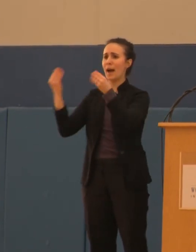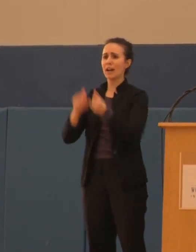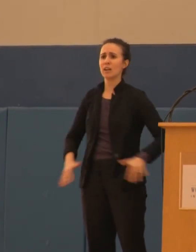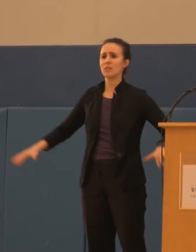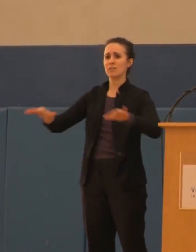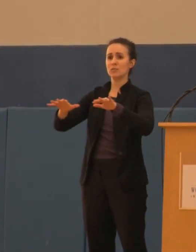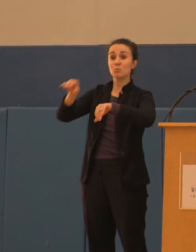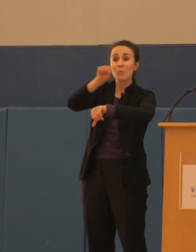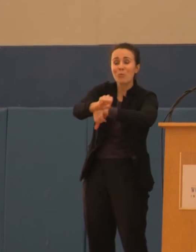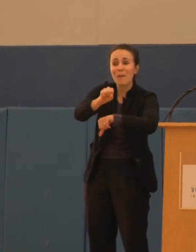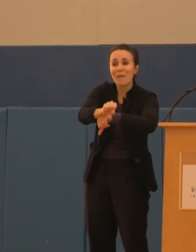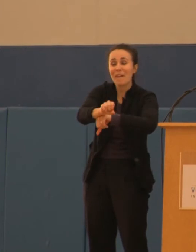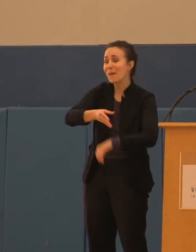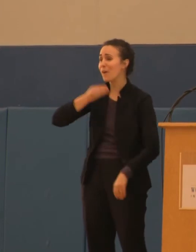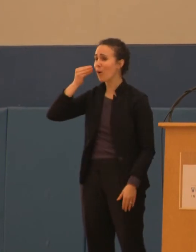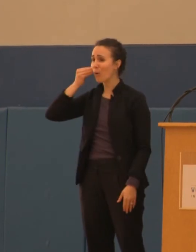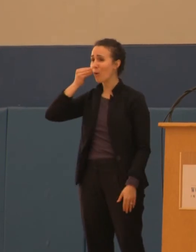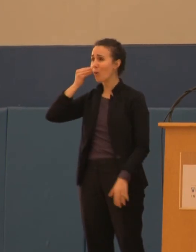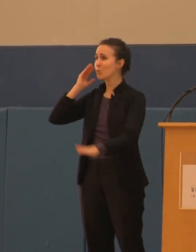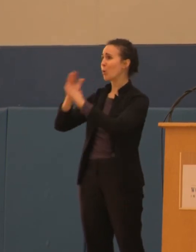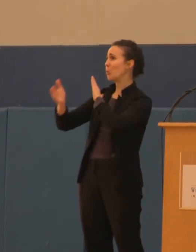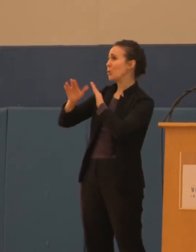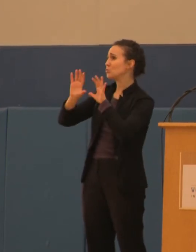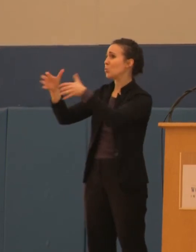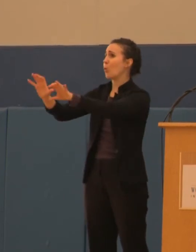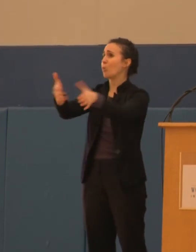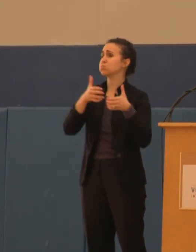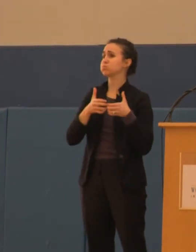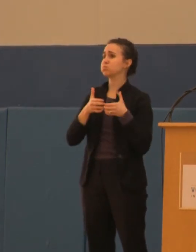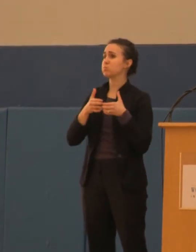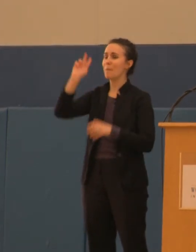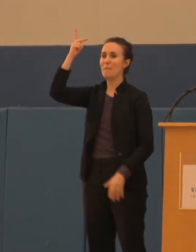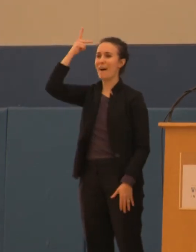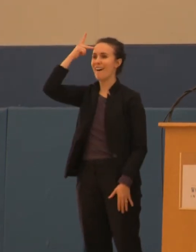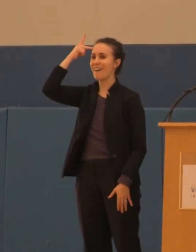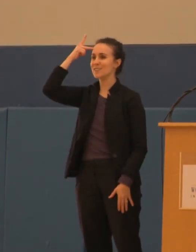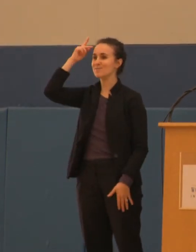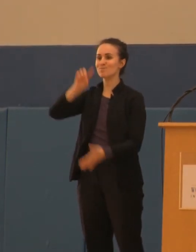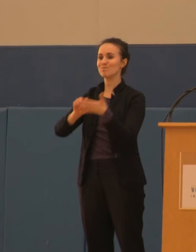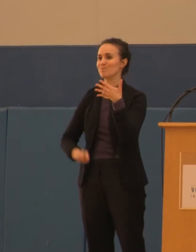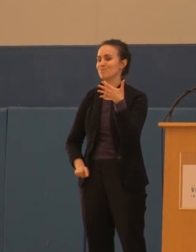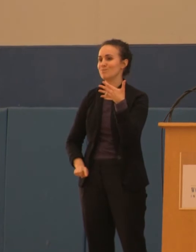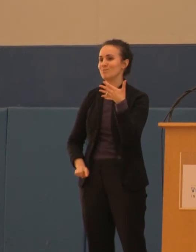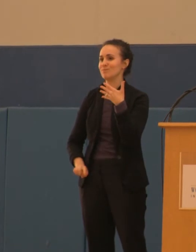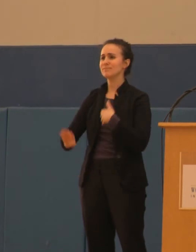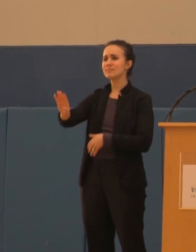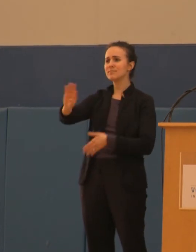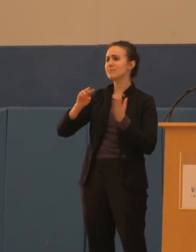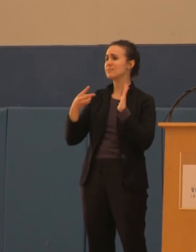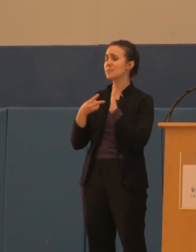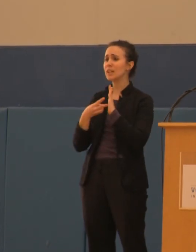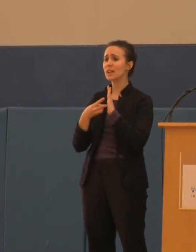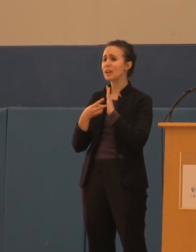Whether it's in the workplace, home, in the community groups you're in, or in politics. And that doesn't mean,